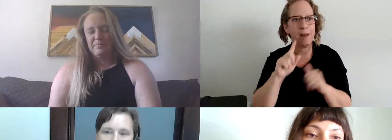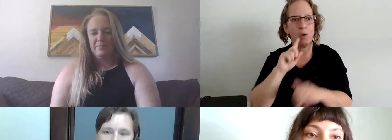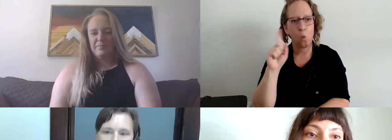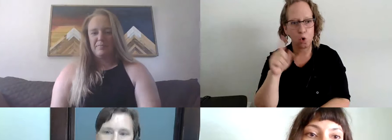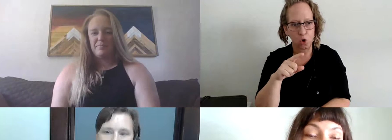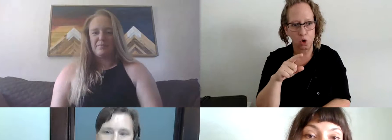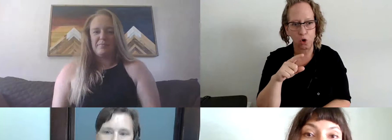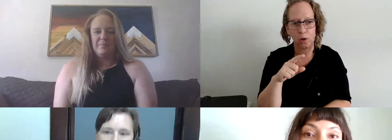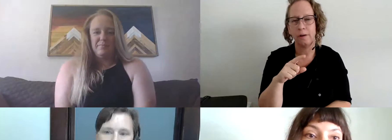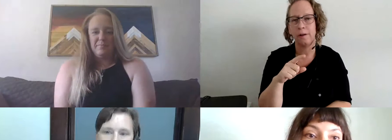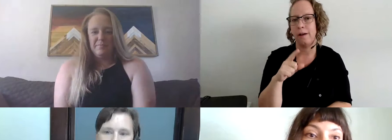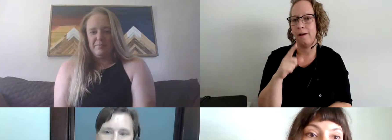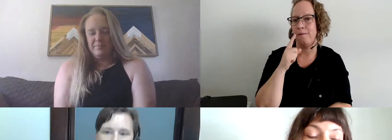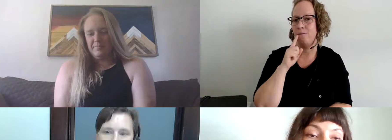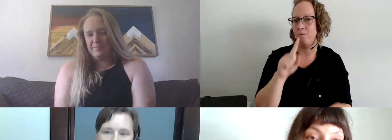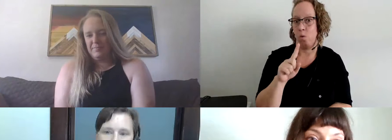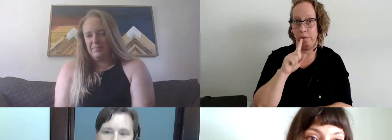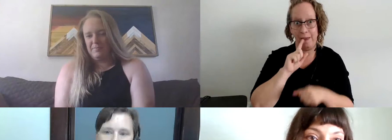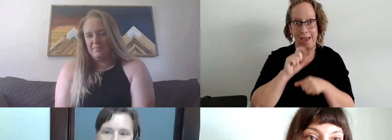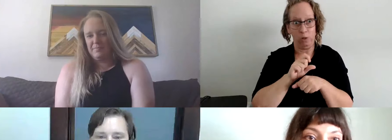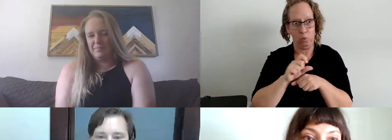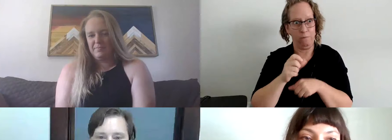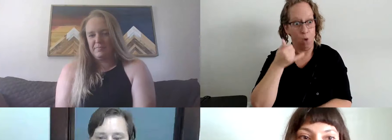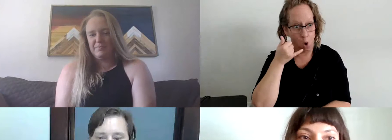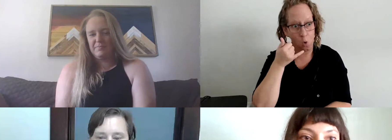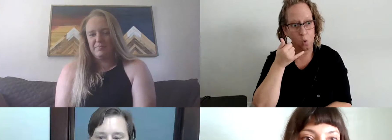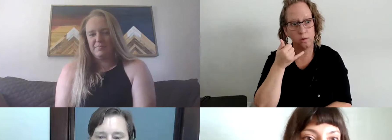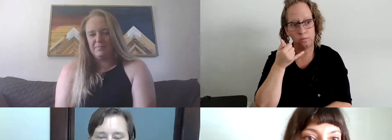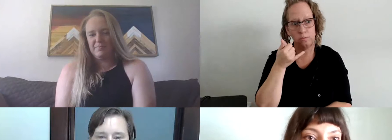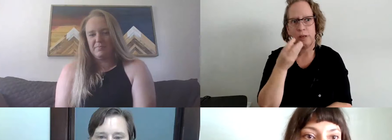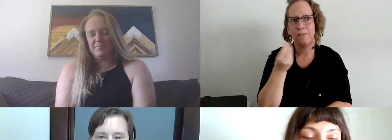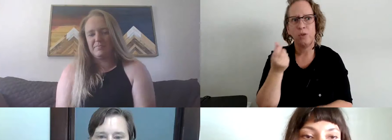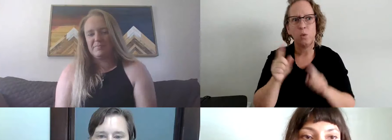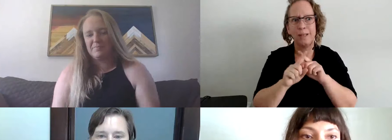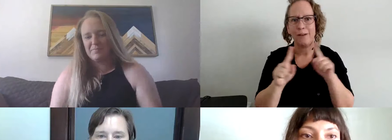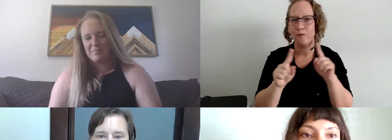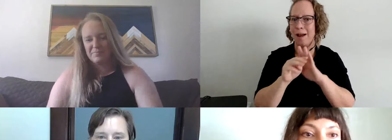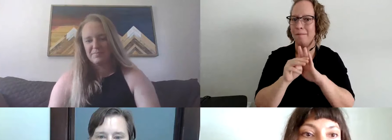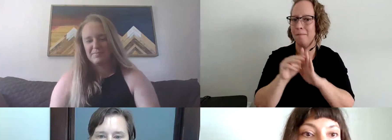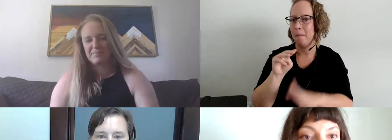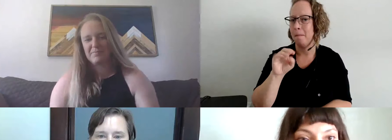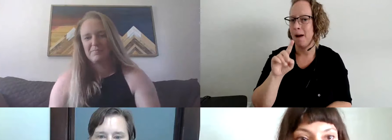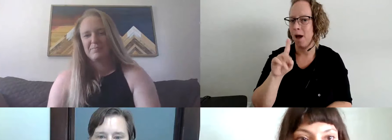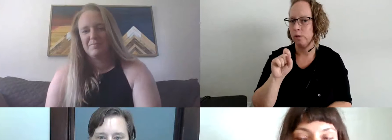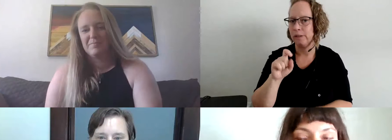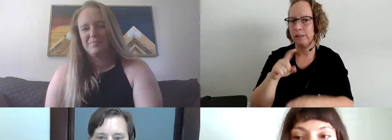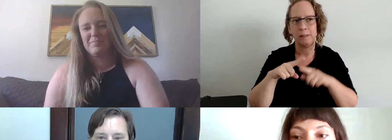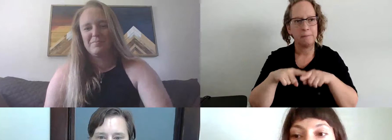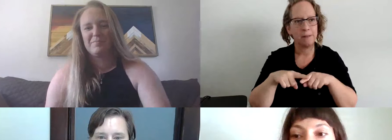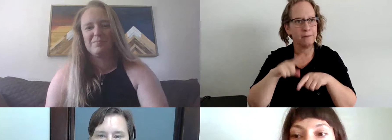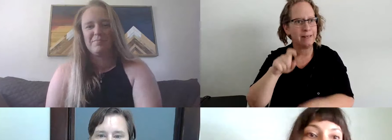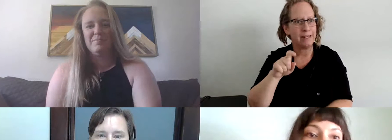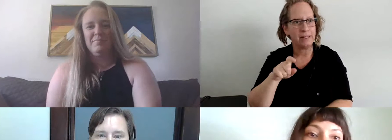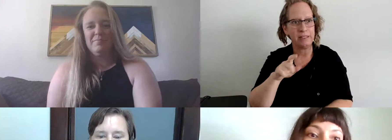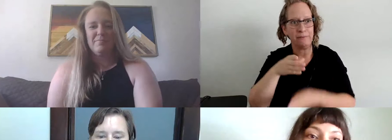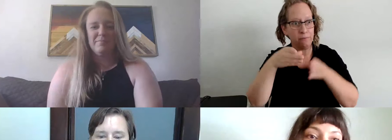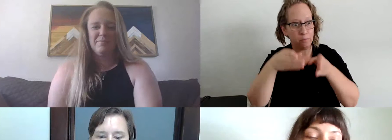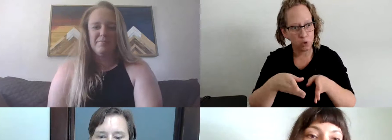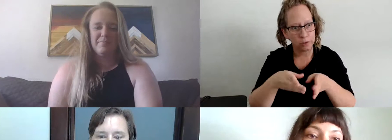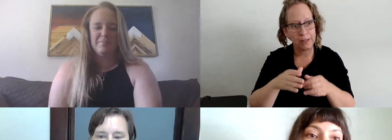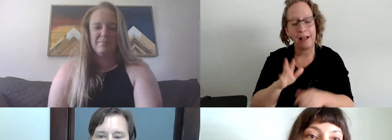order for the actual phone, and there's a couple of models available depending on the needs of the individual.